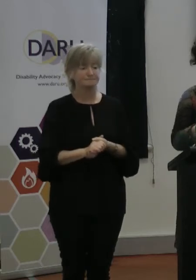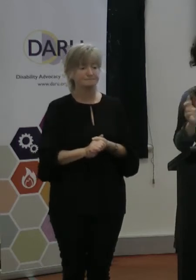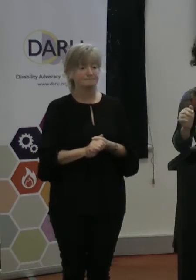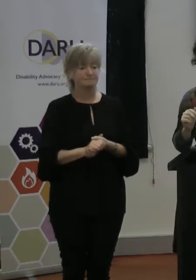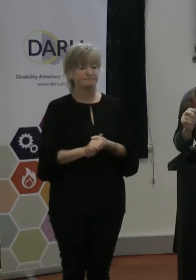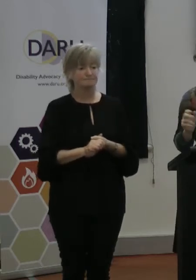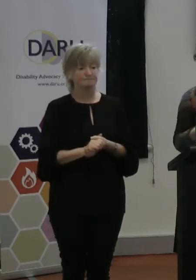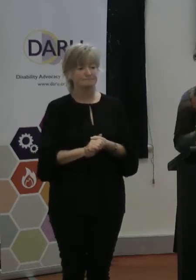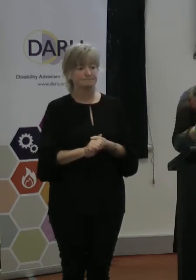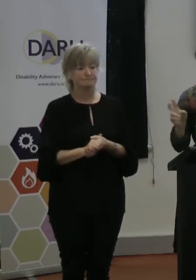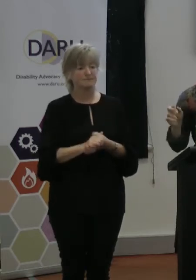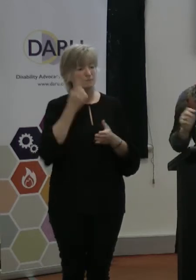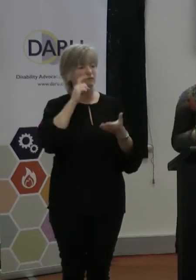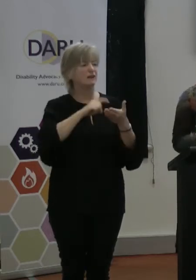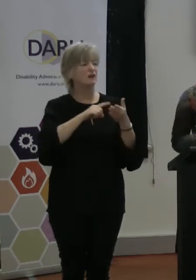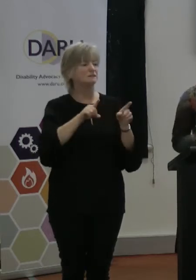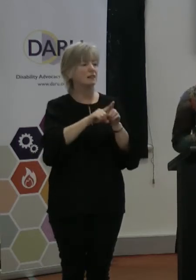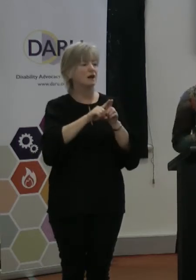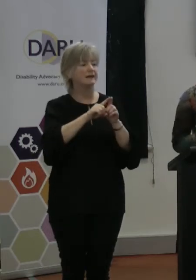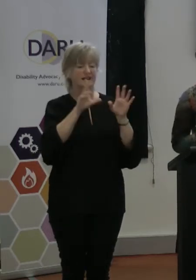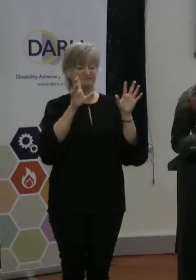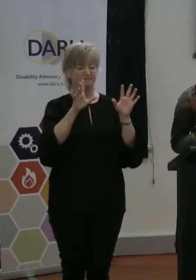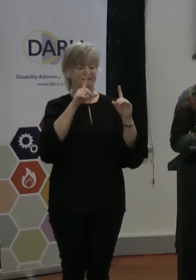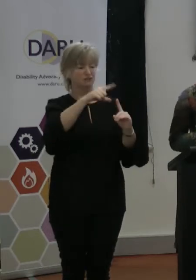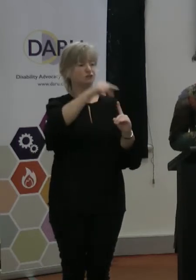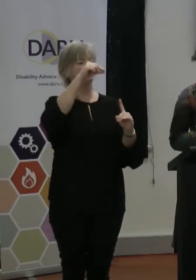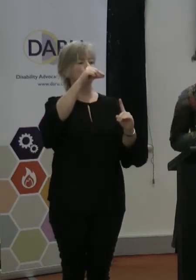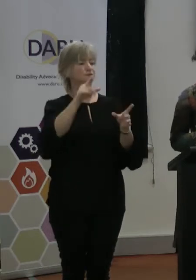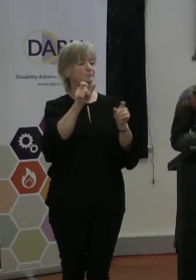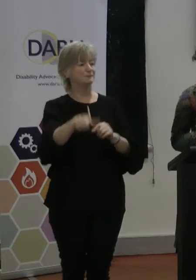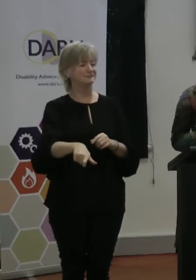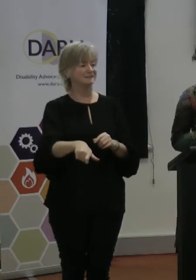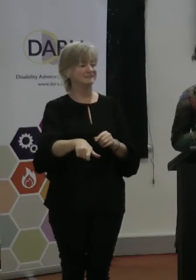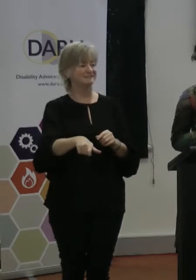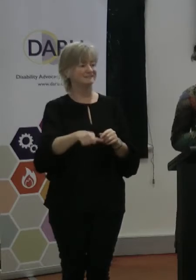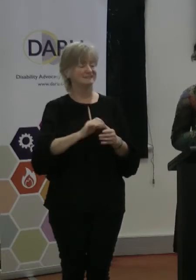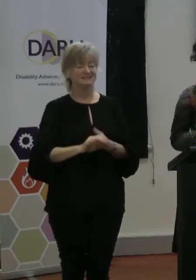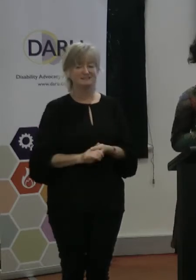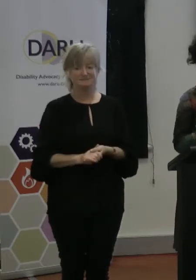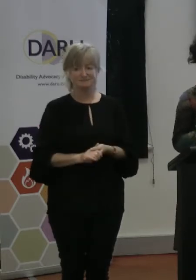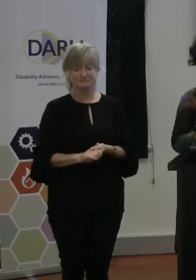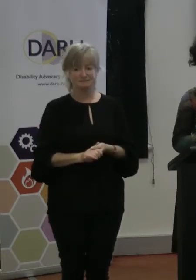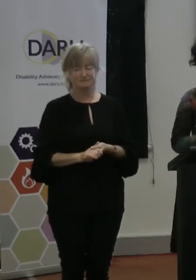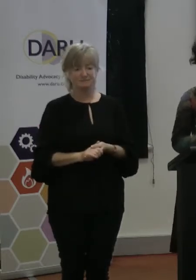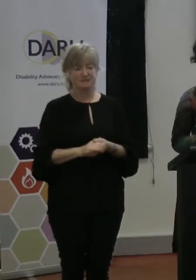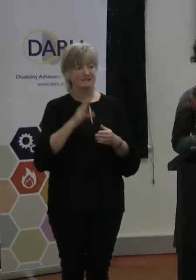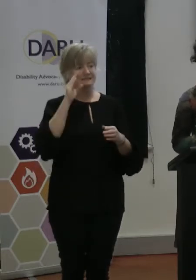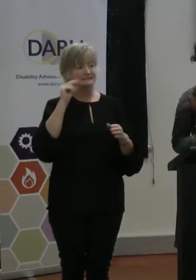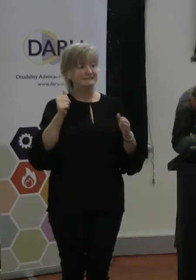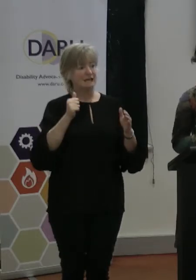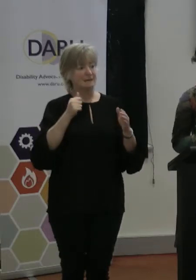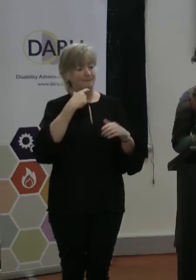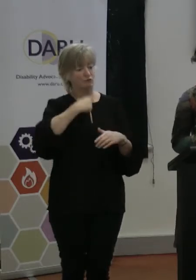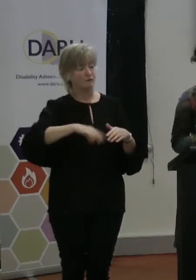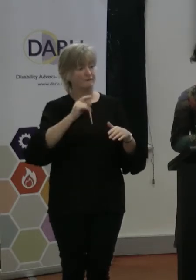this will be kind of, you'll be recognised as kind of a chosen person is the language. So some of the explicit roles in the Act for